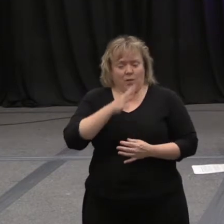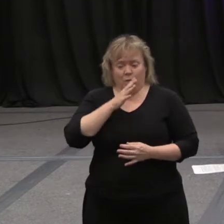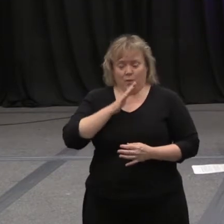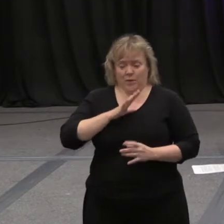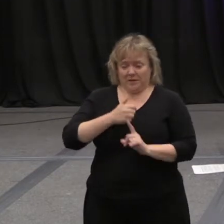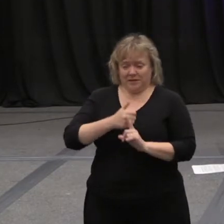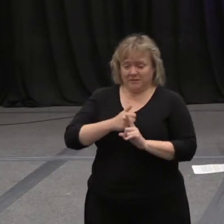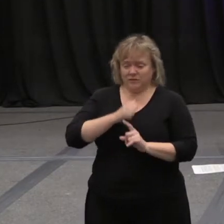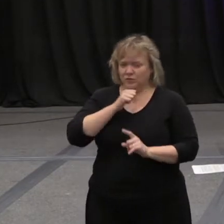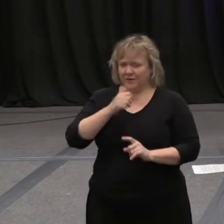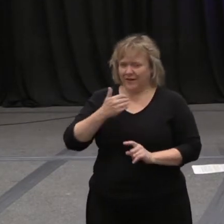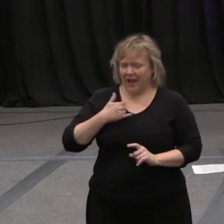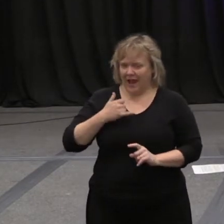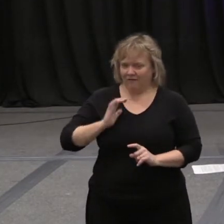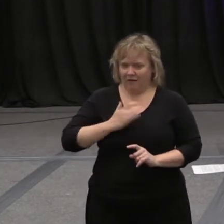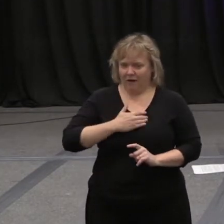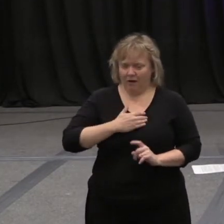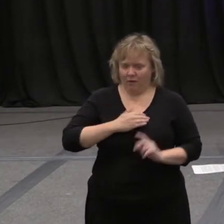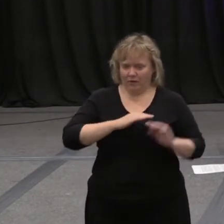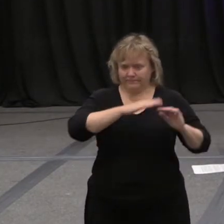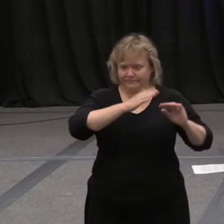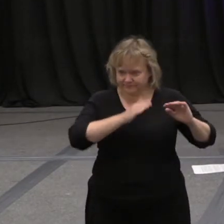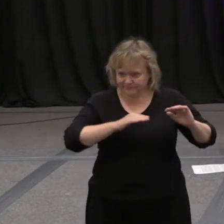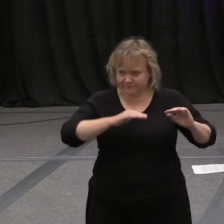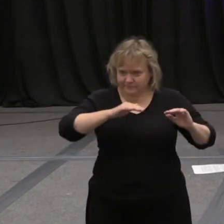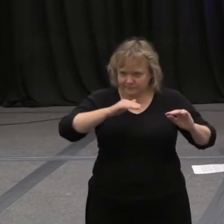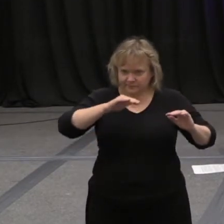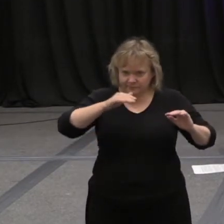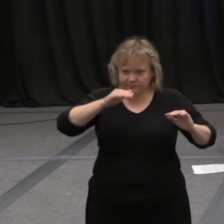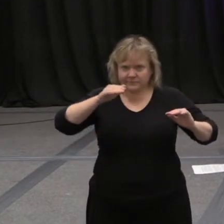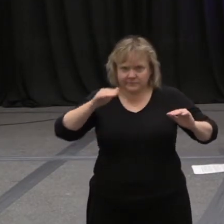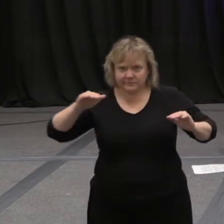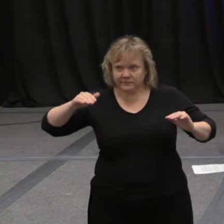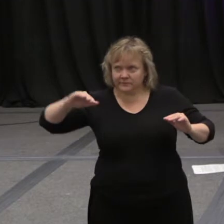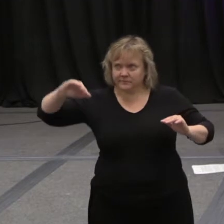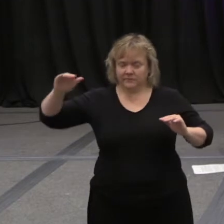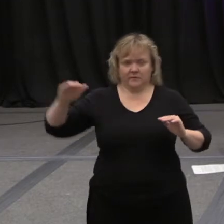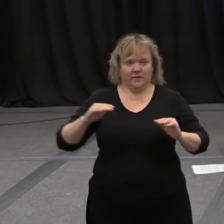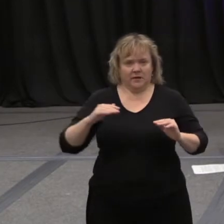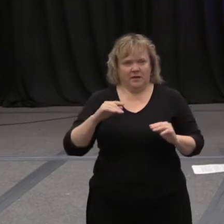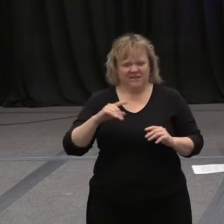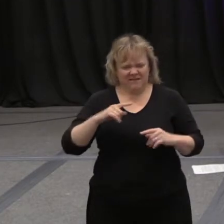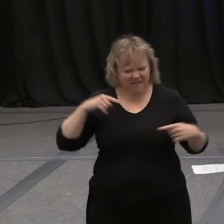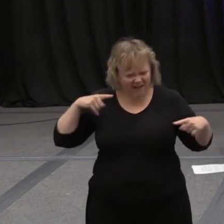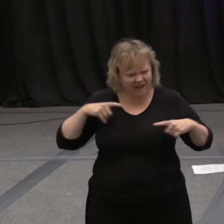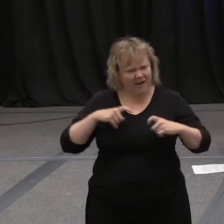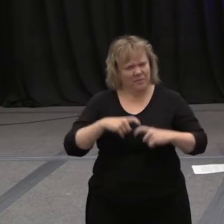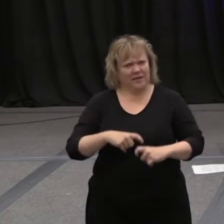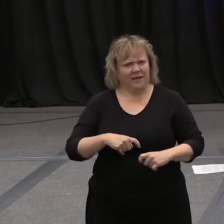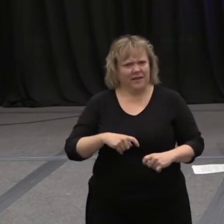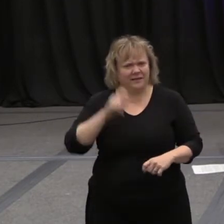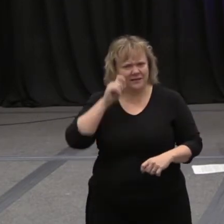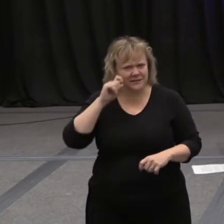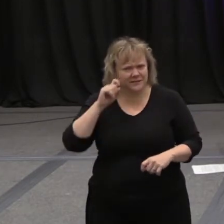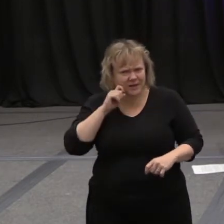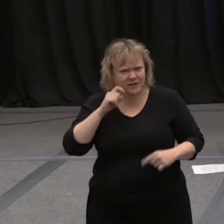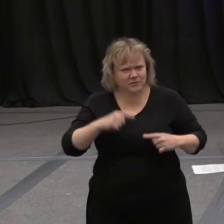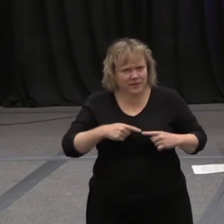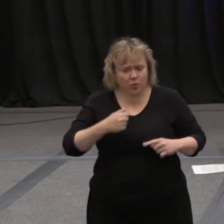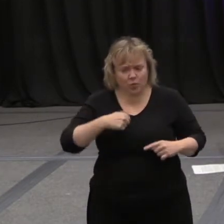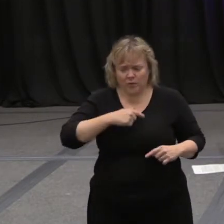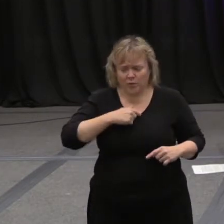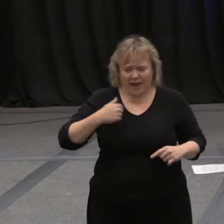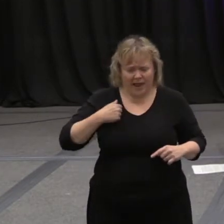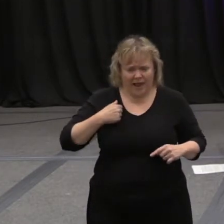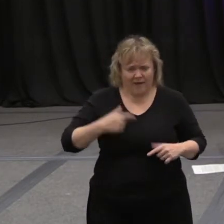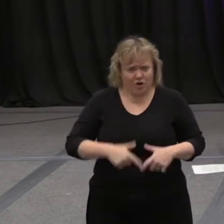complex sexual response cycle that most female people have been blessed with. We would have just a uterus and a